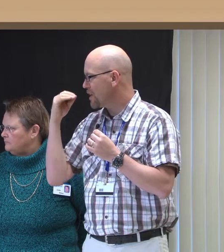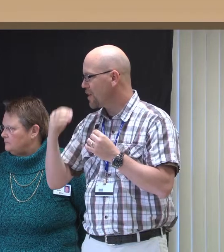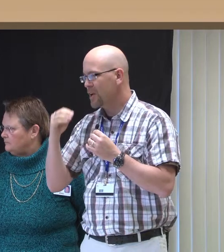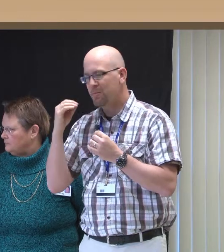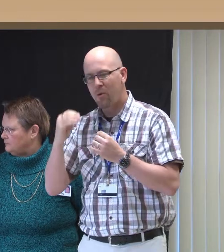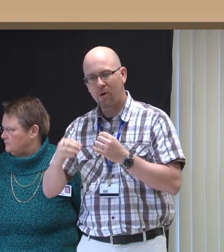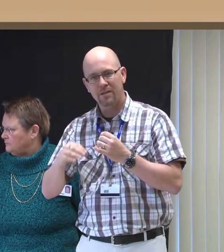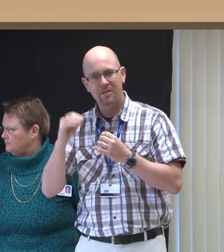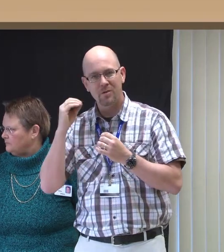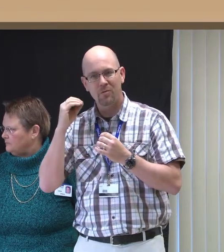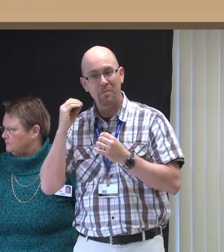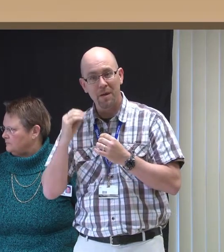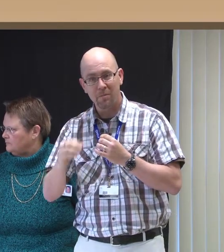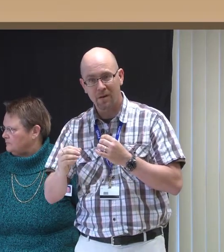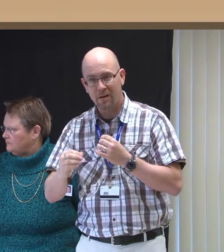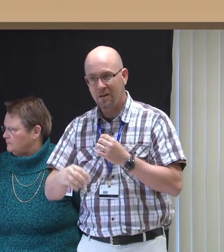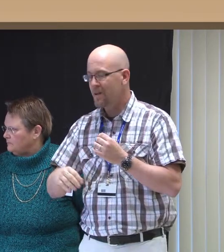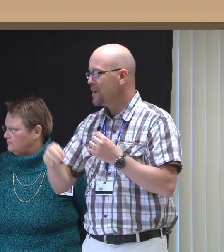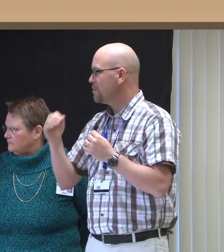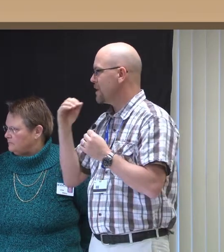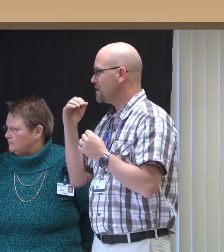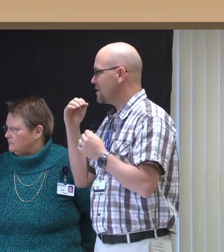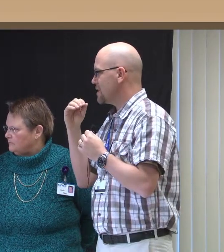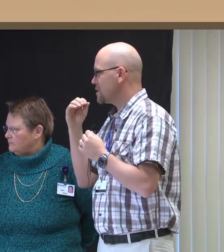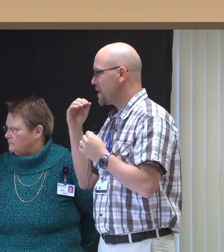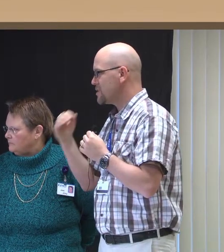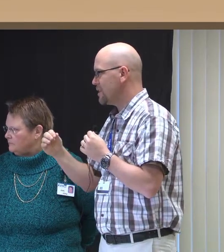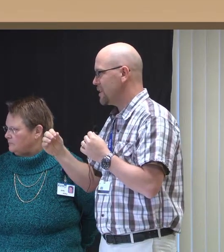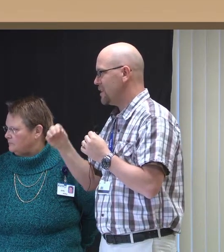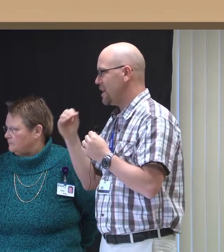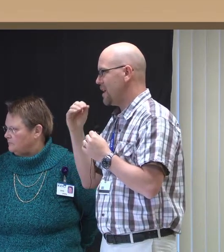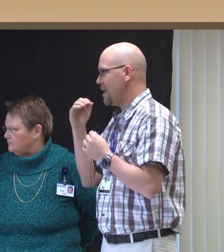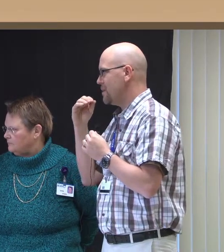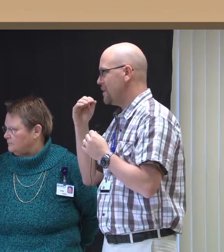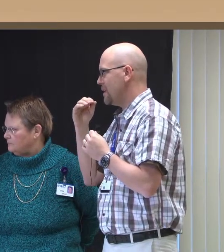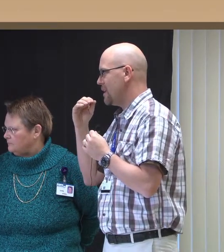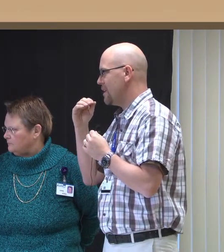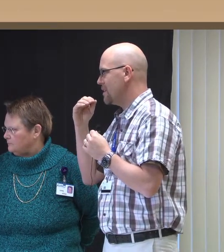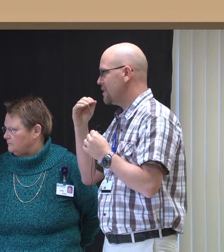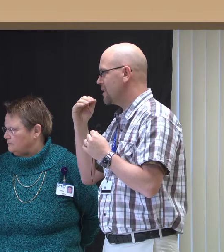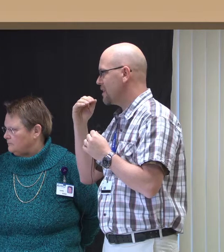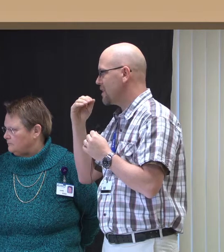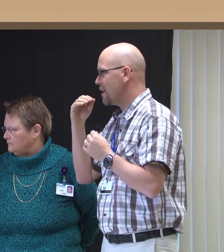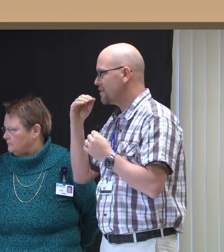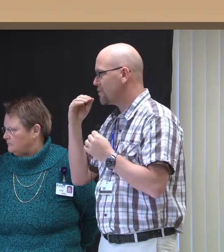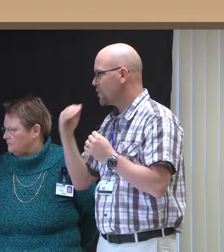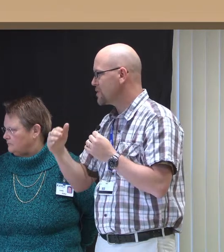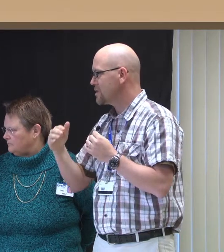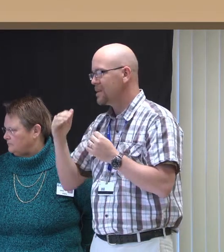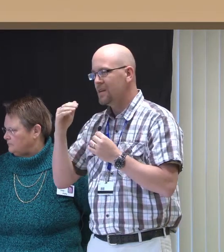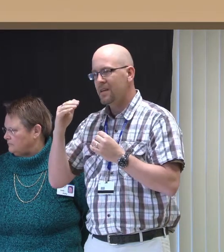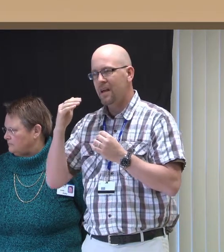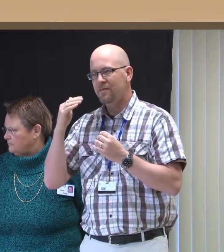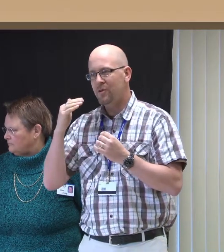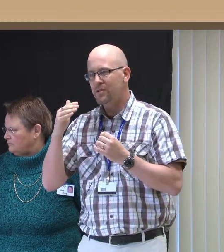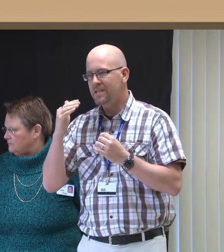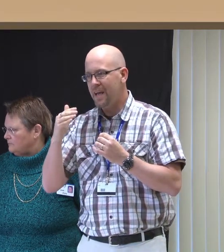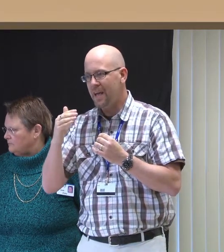are very important to remember because especially, um, that, that first, that first day,